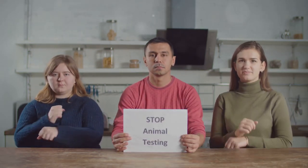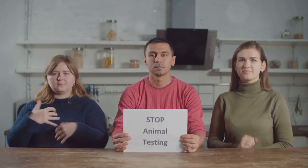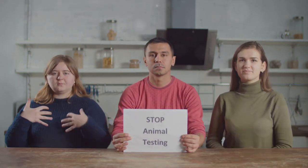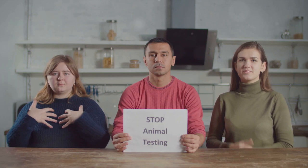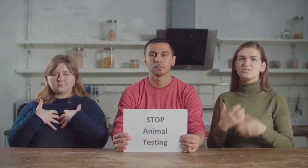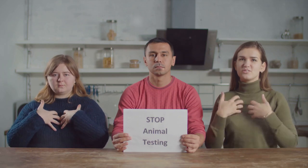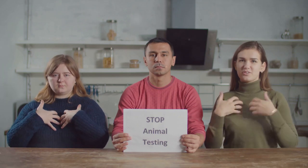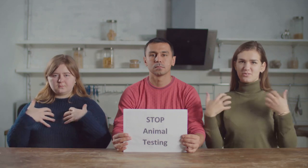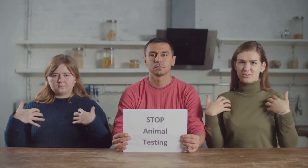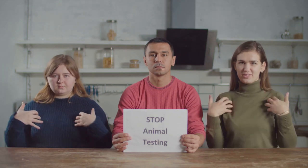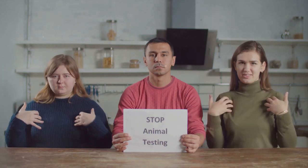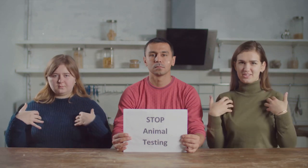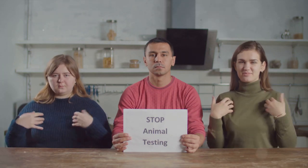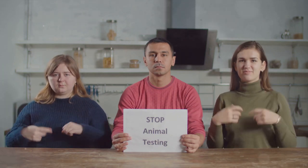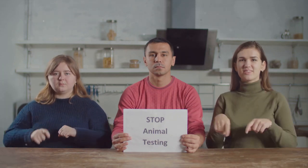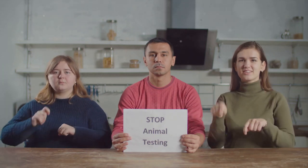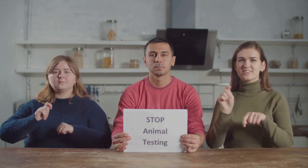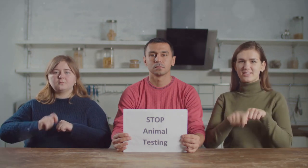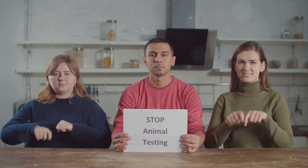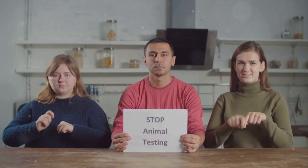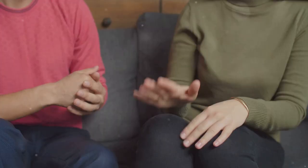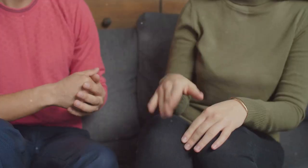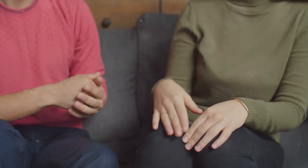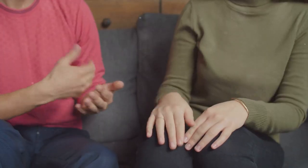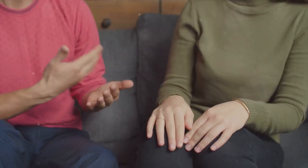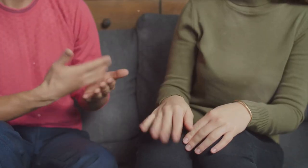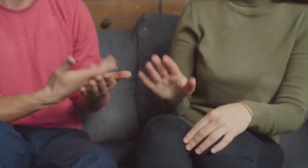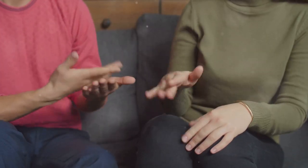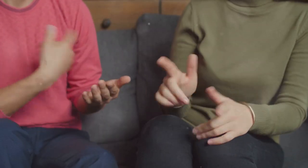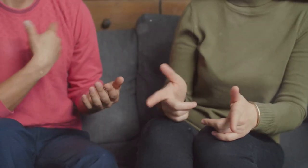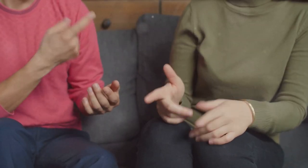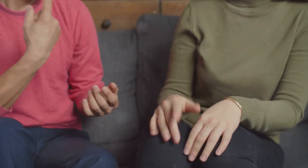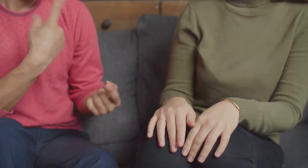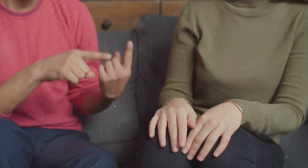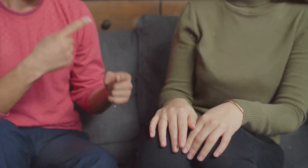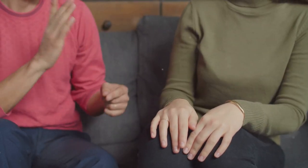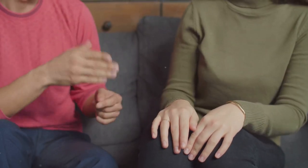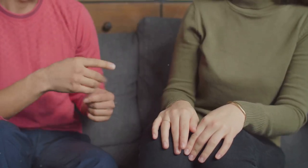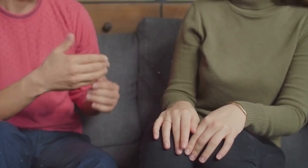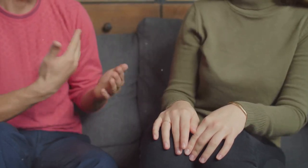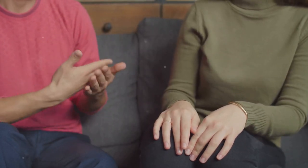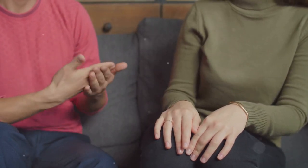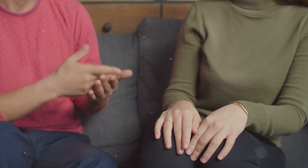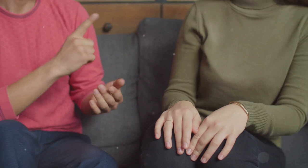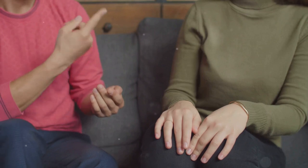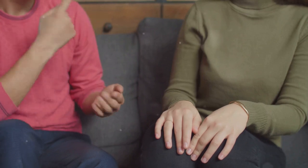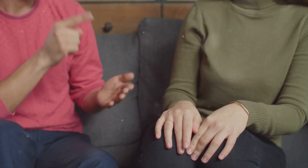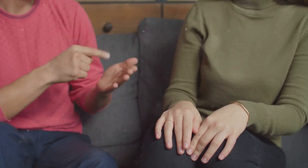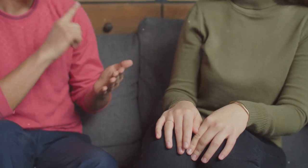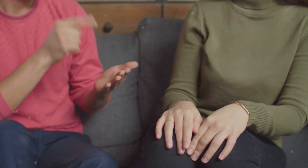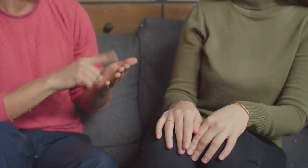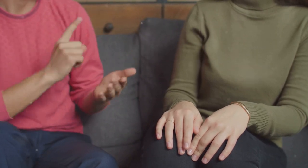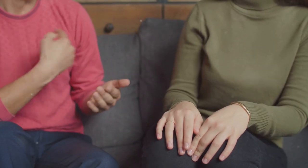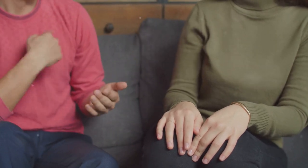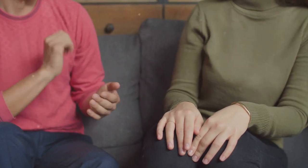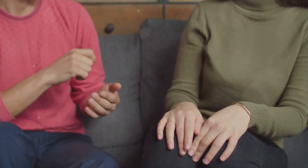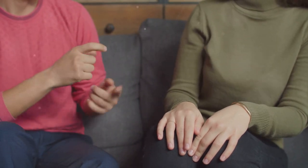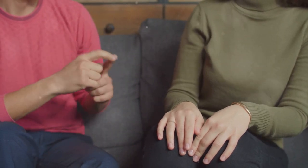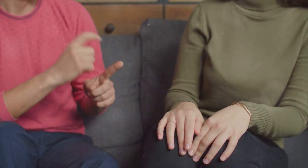of their own advocacy. Imagine navigating a world where the only person who truly understands you is someone who shares